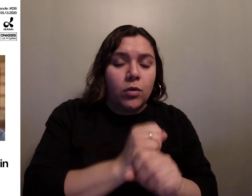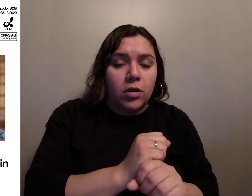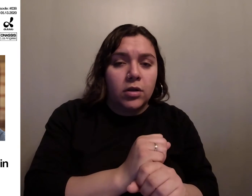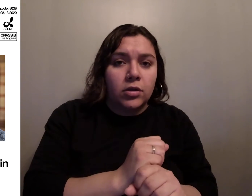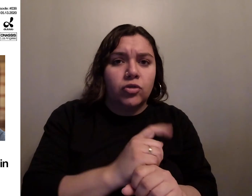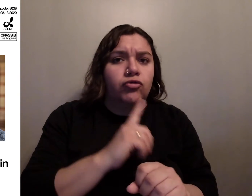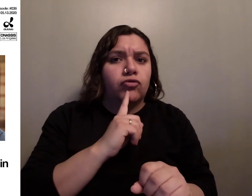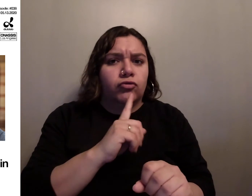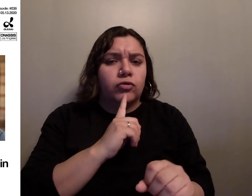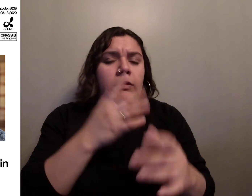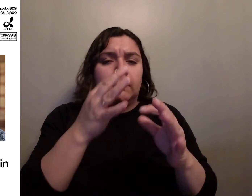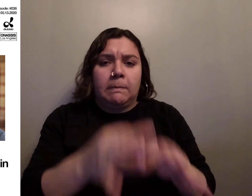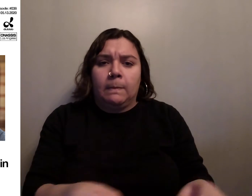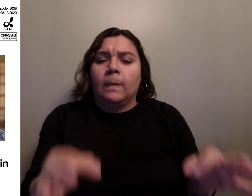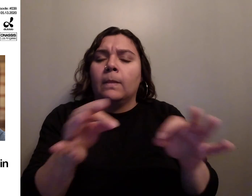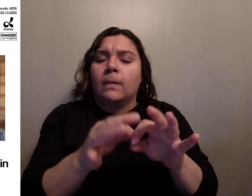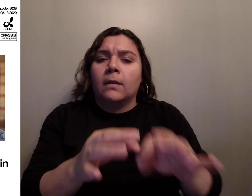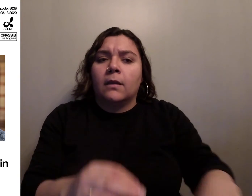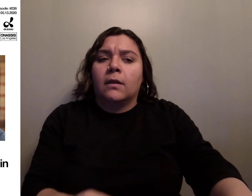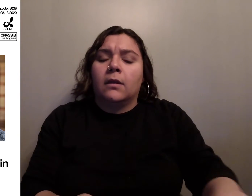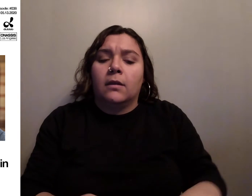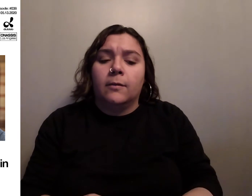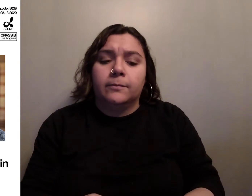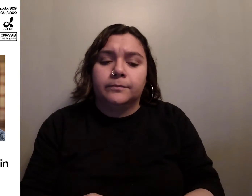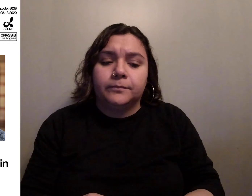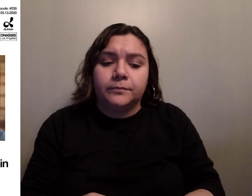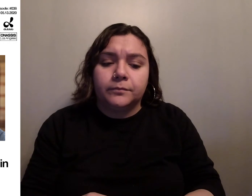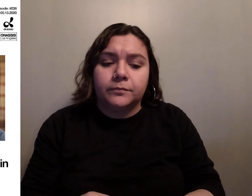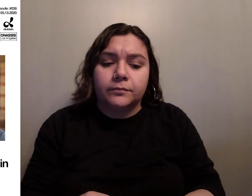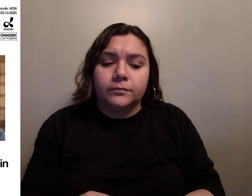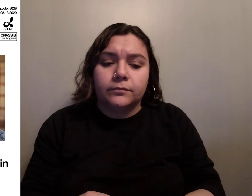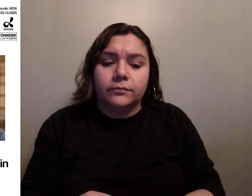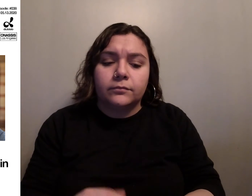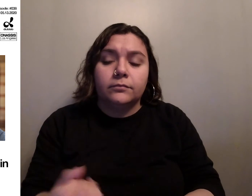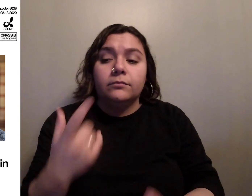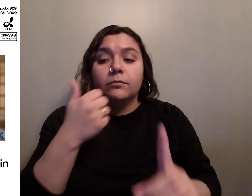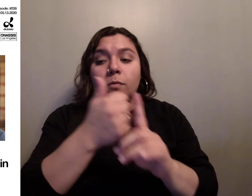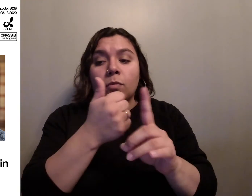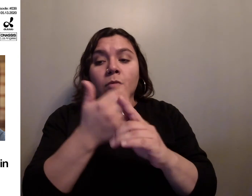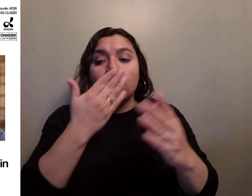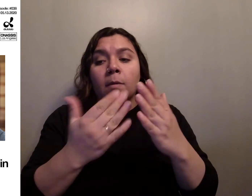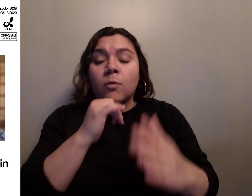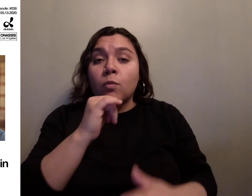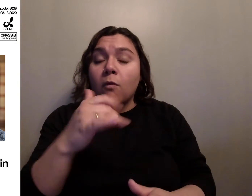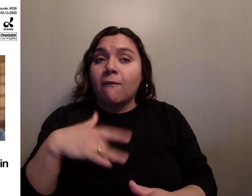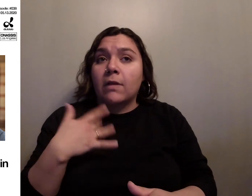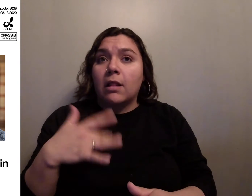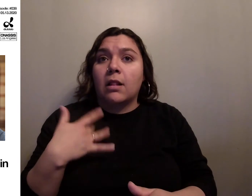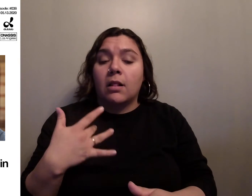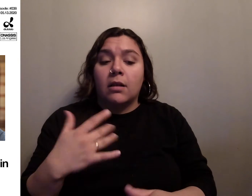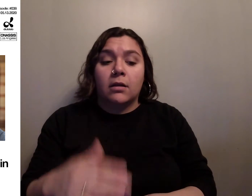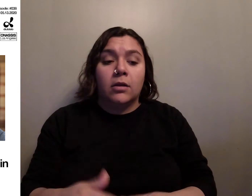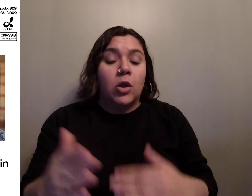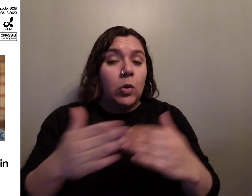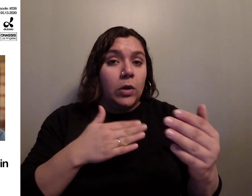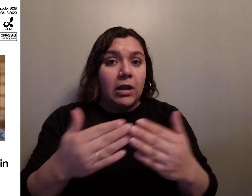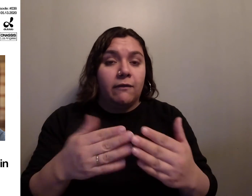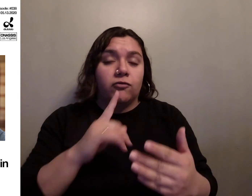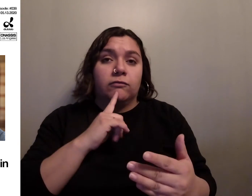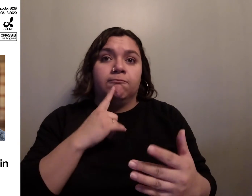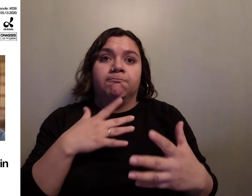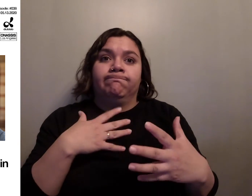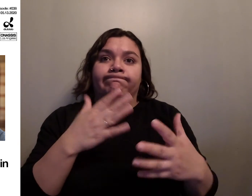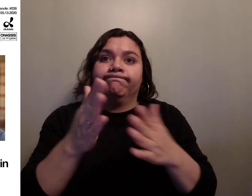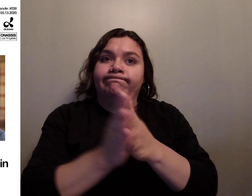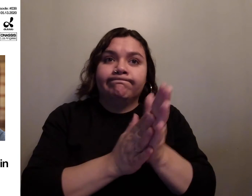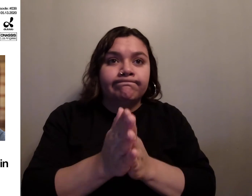no matter how much they long for the work, which definitely has a shape and it's big, that they won't